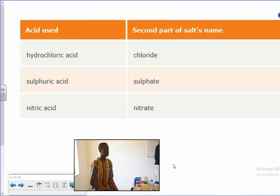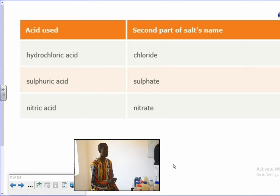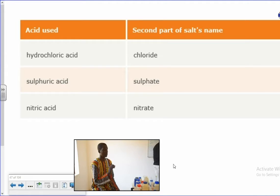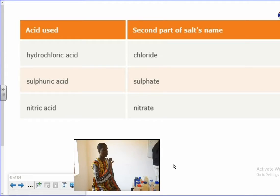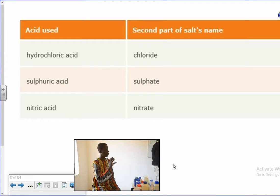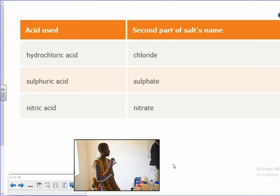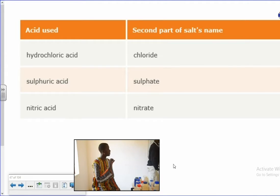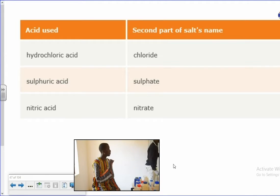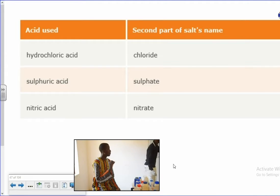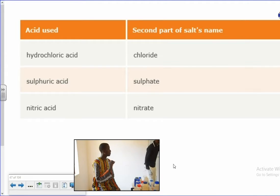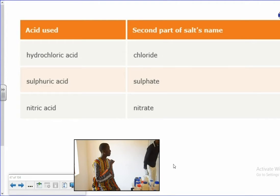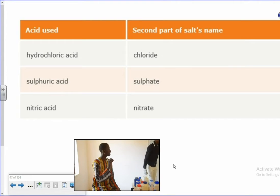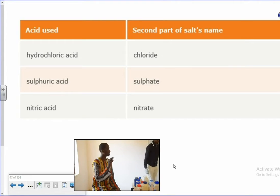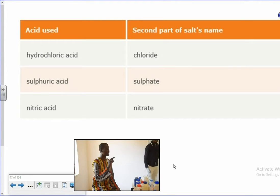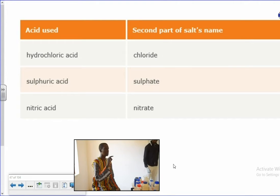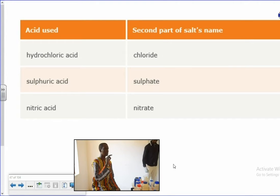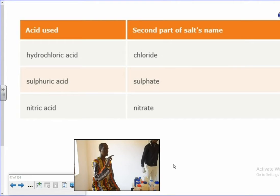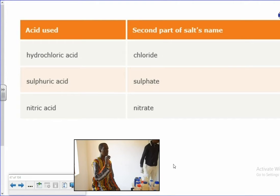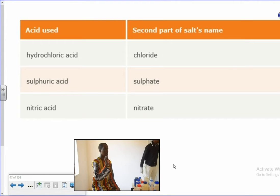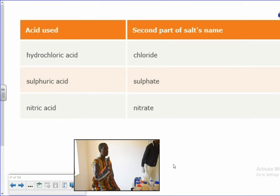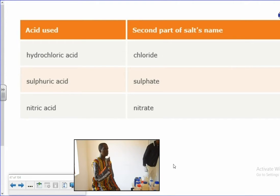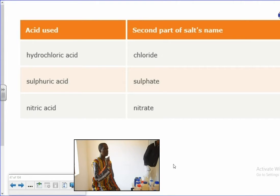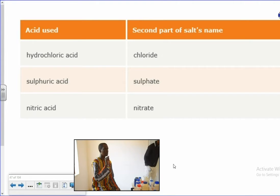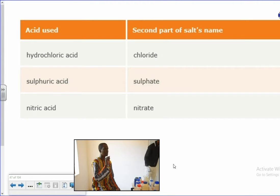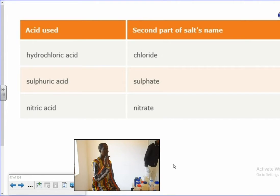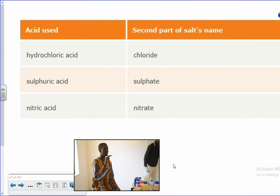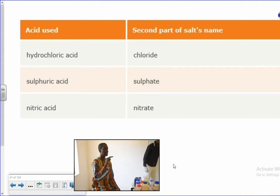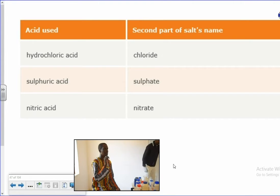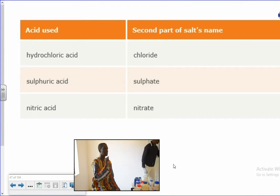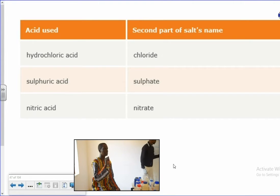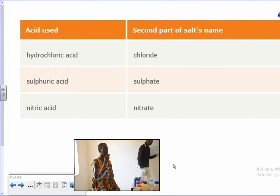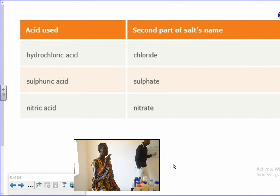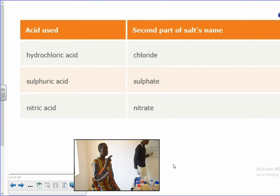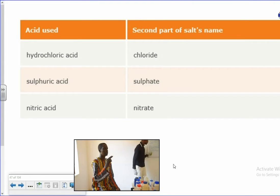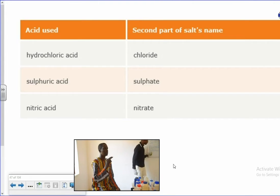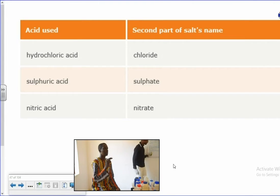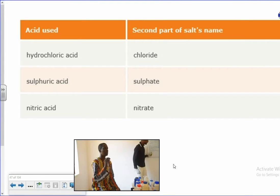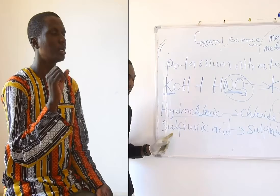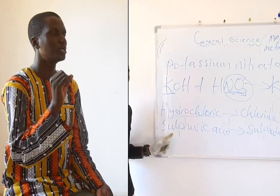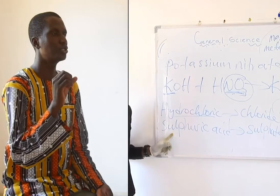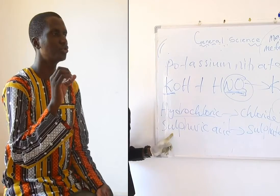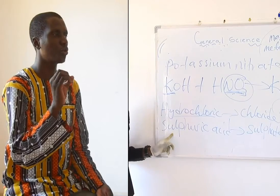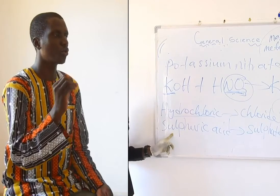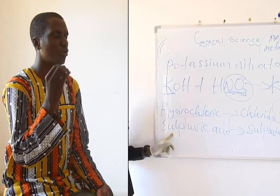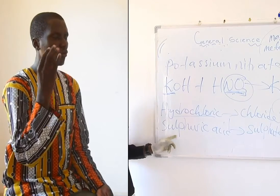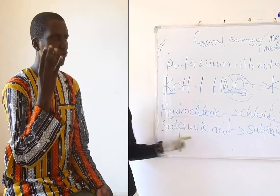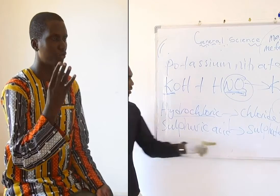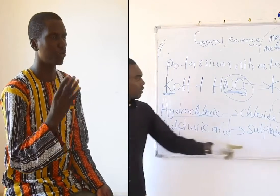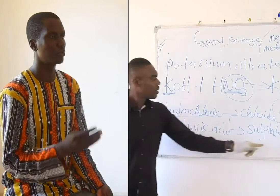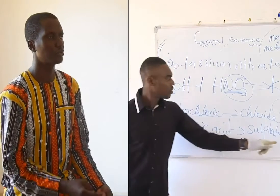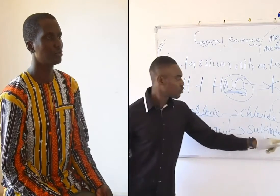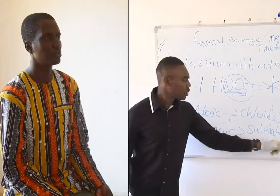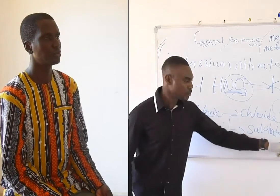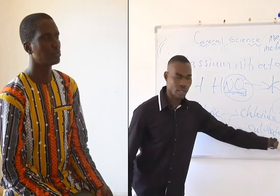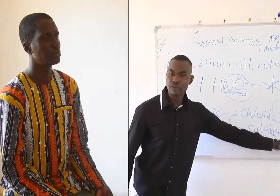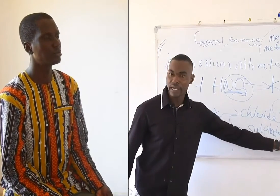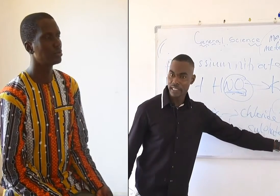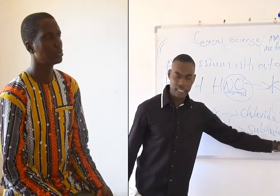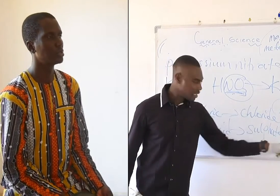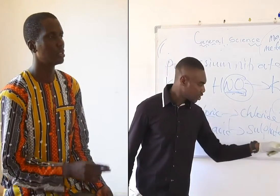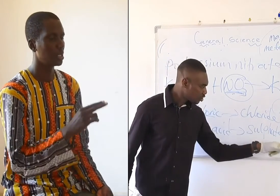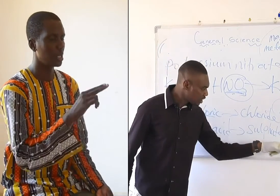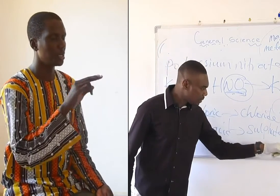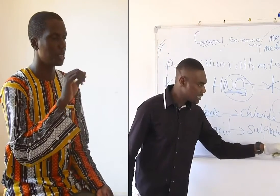Na2SO4, and so on. The copper is the metal. Where does the sulfate come from? It comes from the sulfuric acid. Sodium